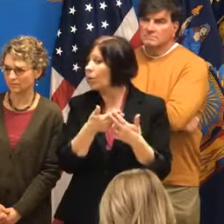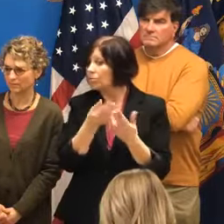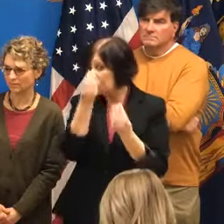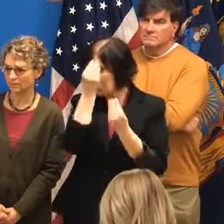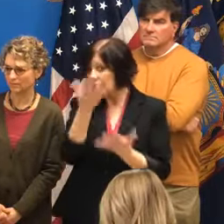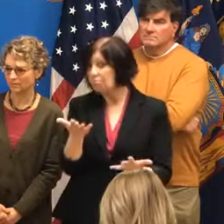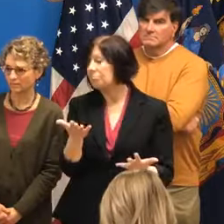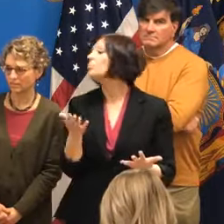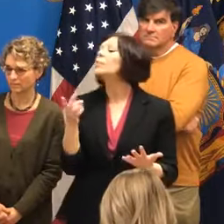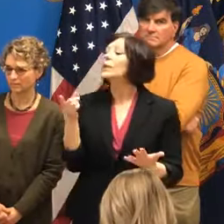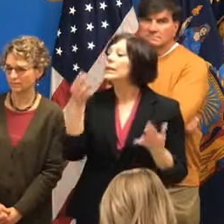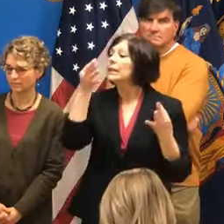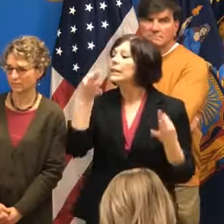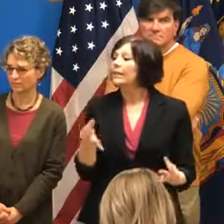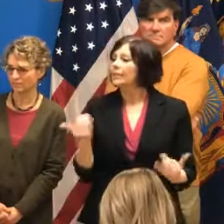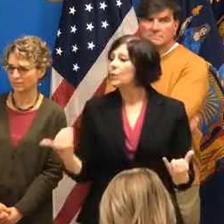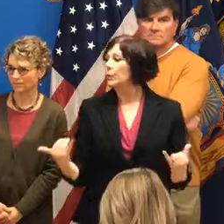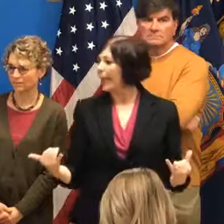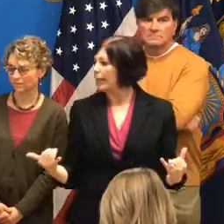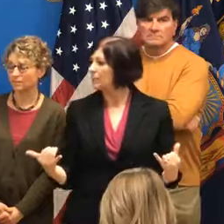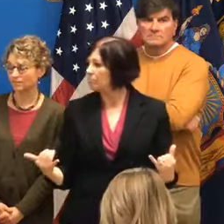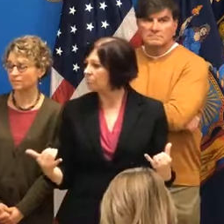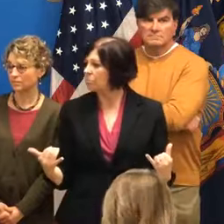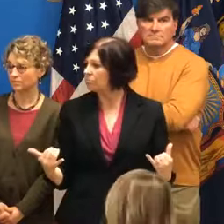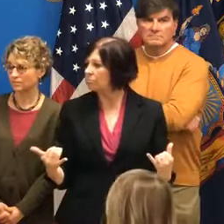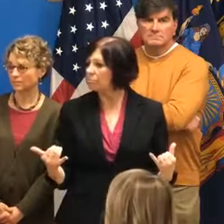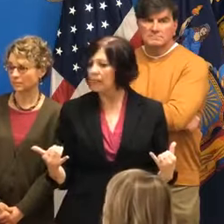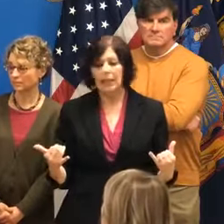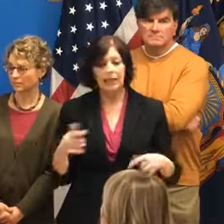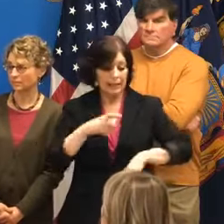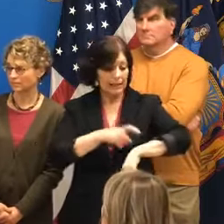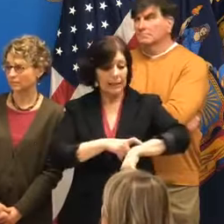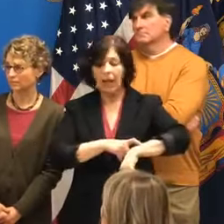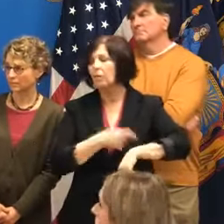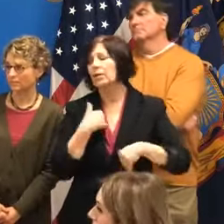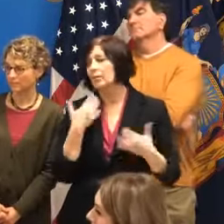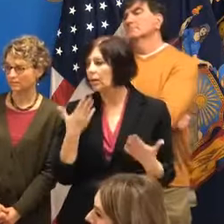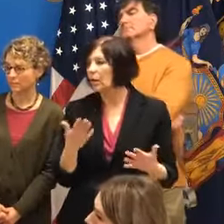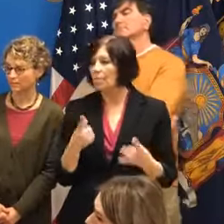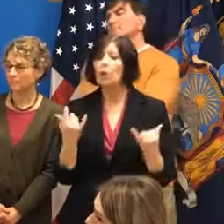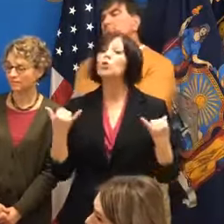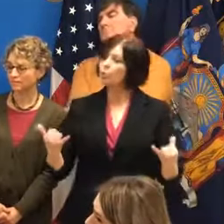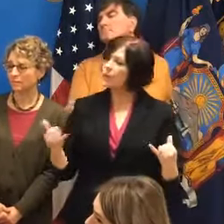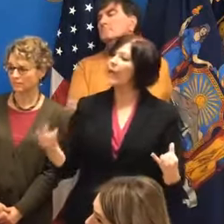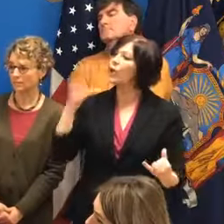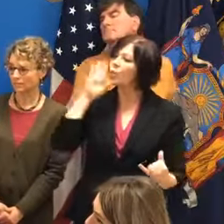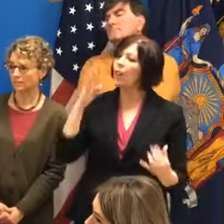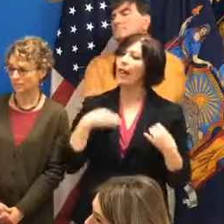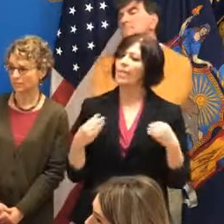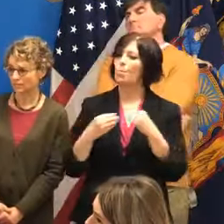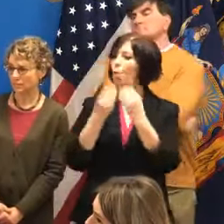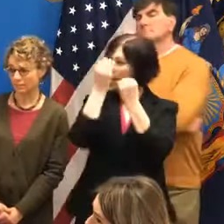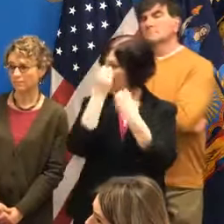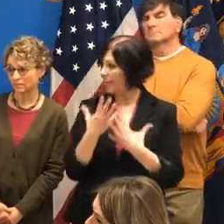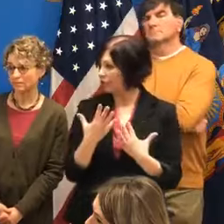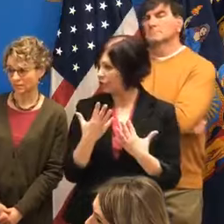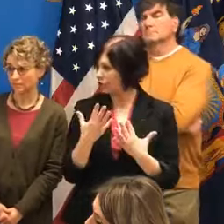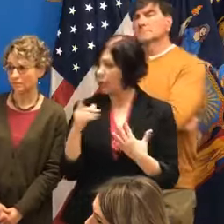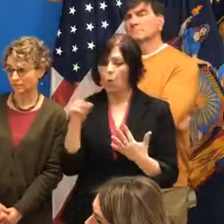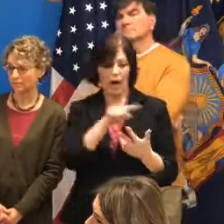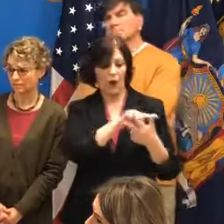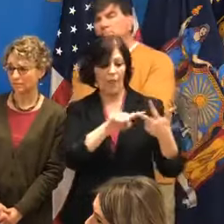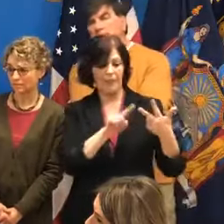additional information? Well, we would definitely do it today. I can't give you an exact hour. So at some point today, you'll have more updated information Yes. about where those folks